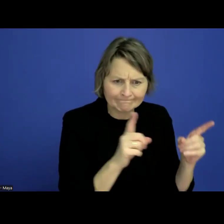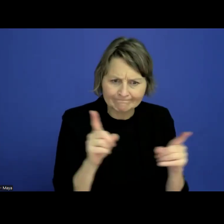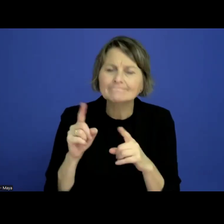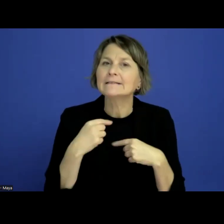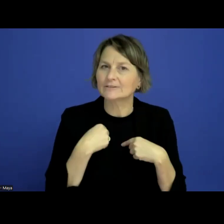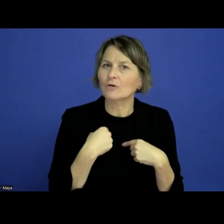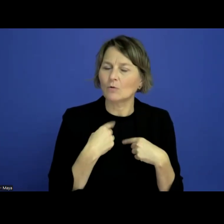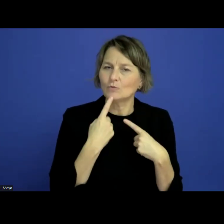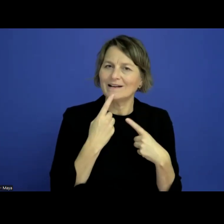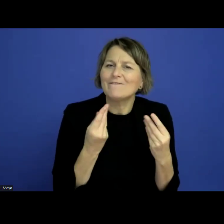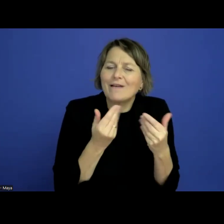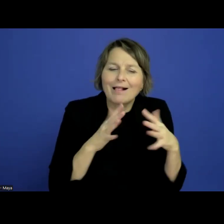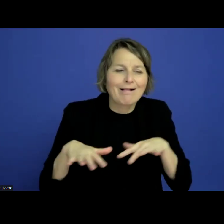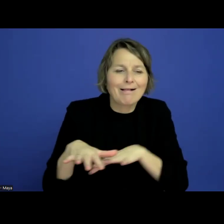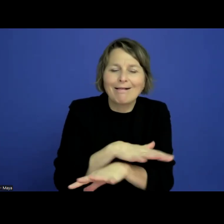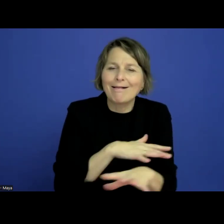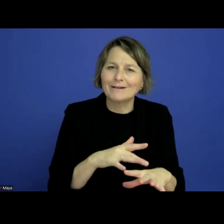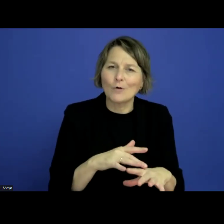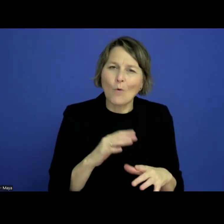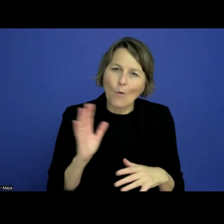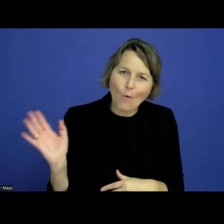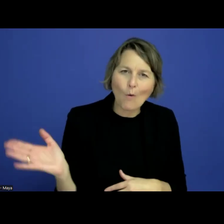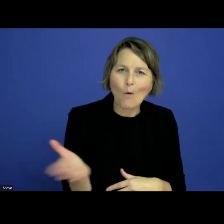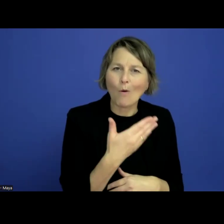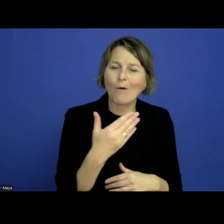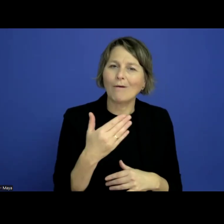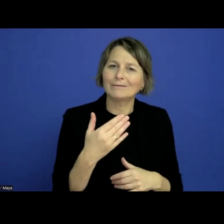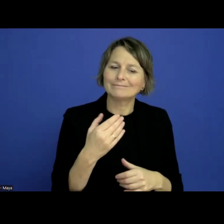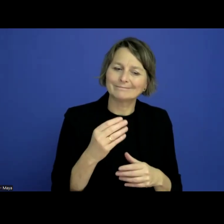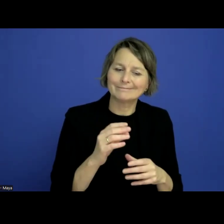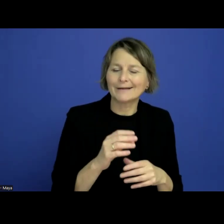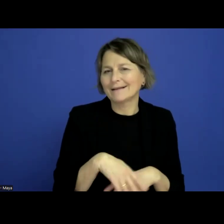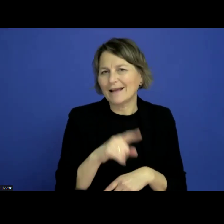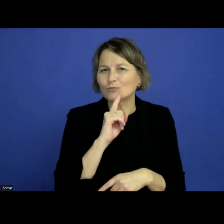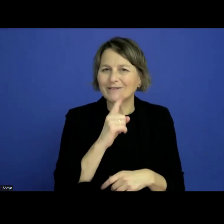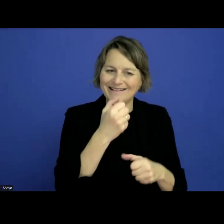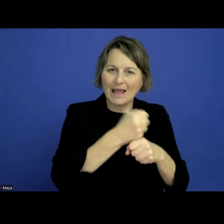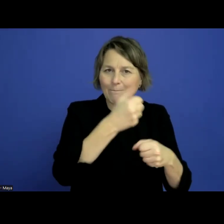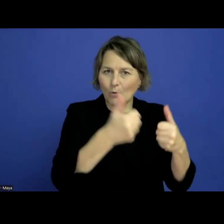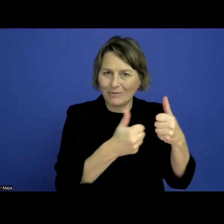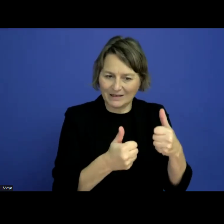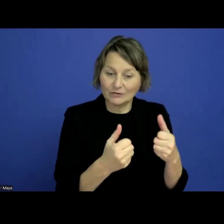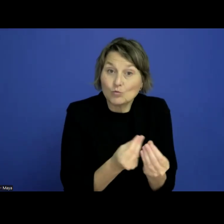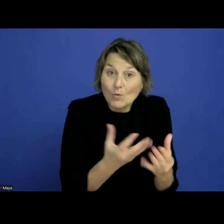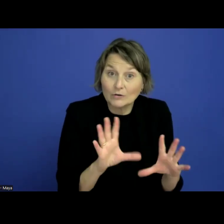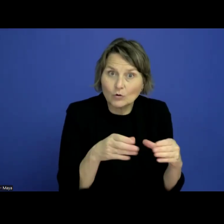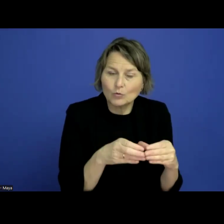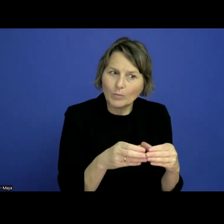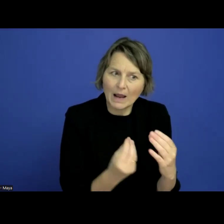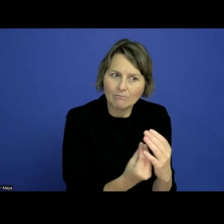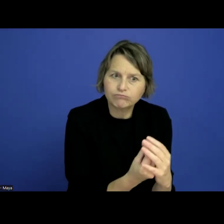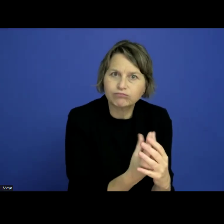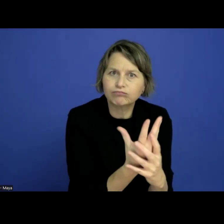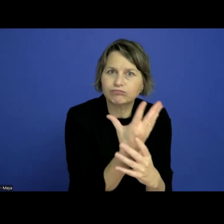to thrive, to grow, to link, engage, and empower each other. And this is where real passion